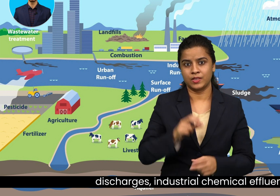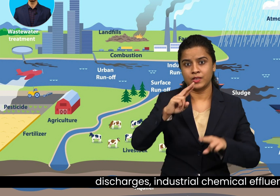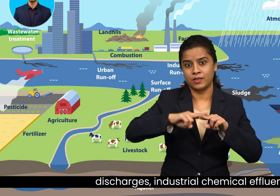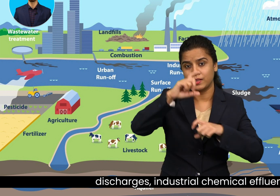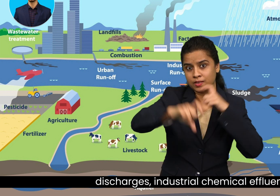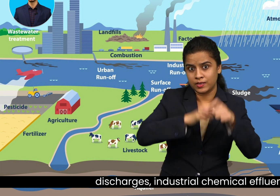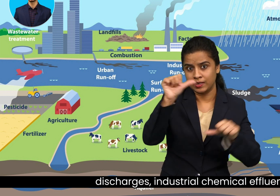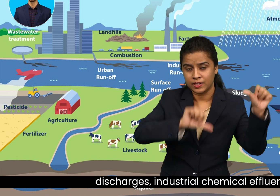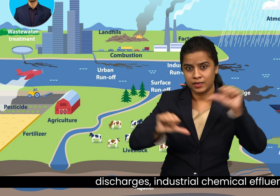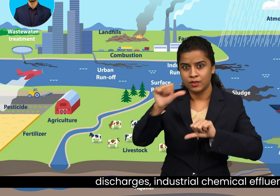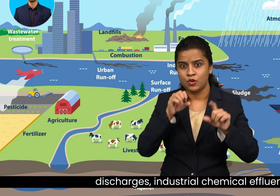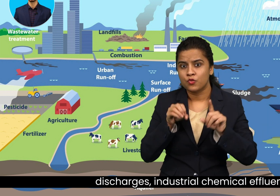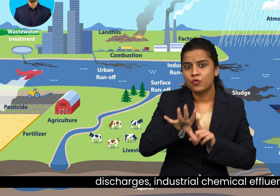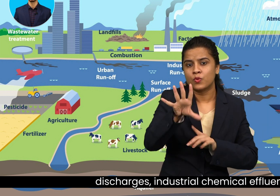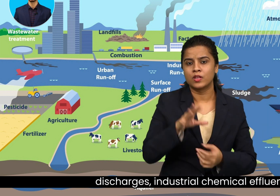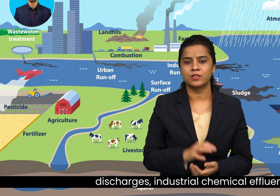industrial chemical effluents,